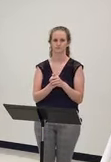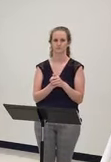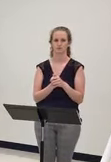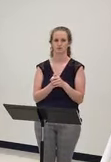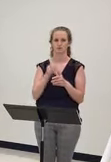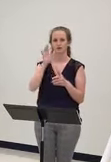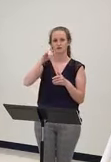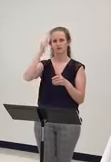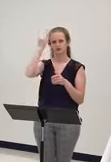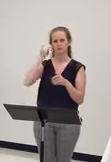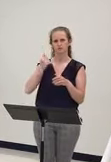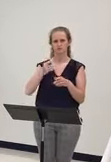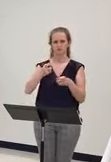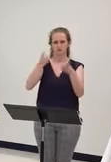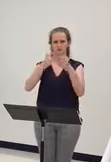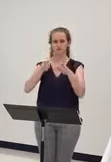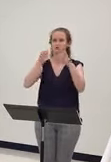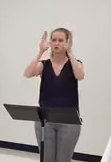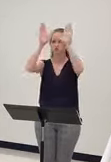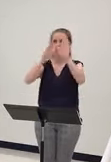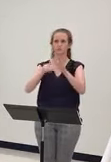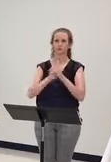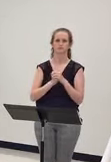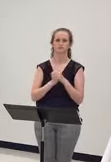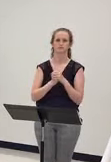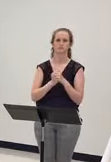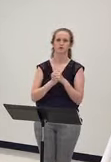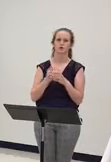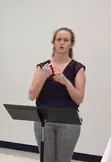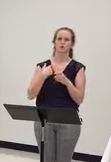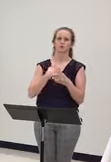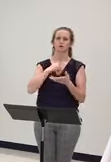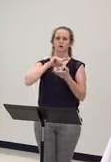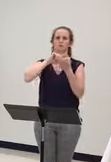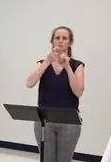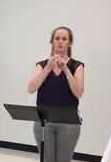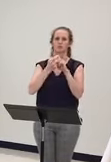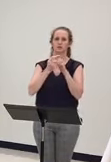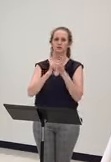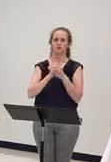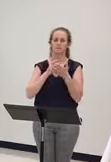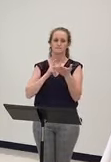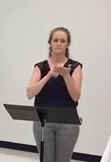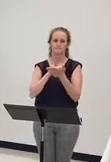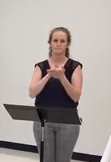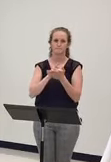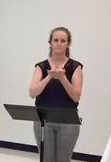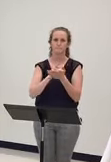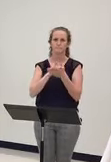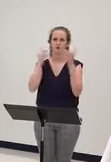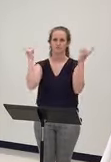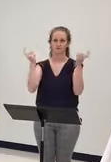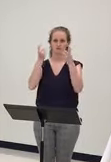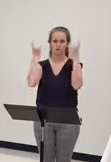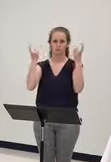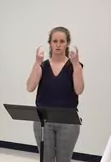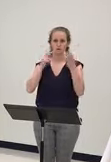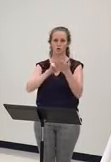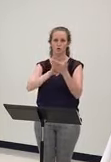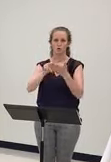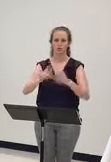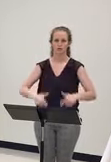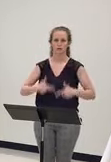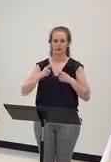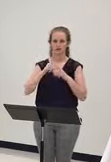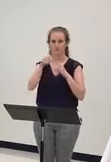And that is why this gift is so awesome. That we become participators in divine life as soon